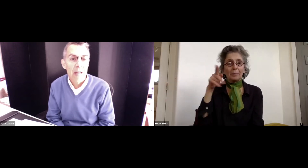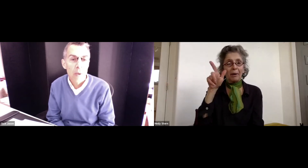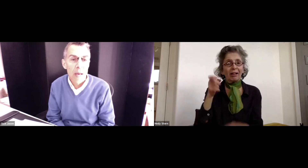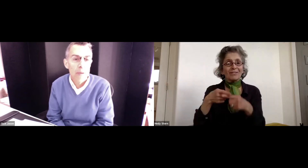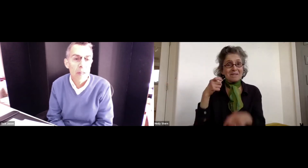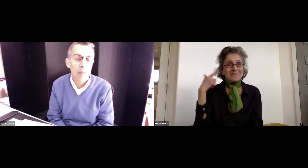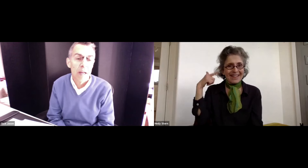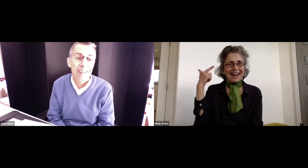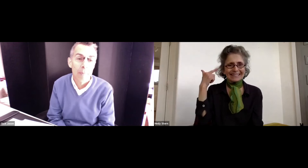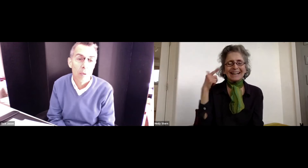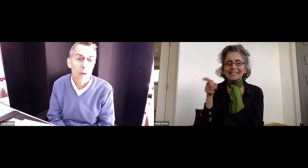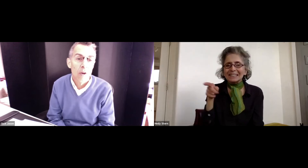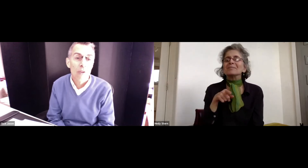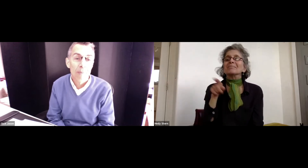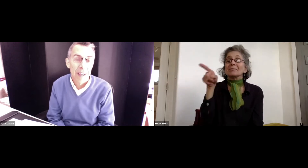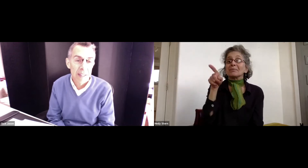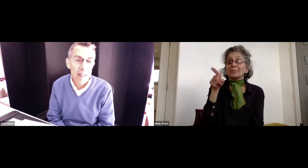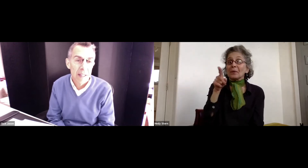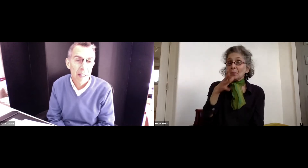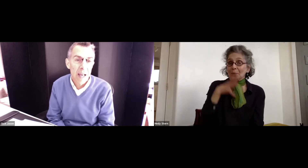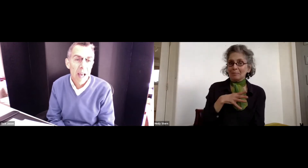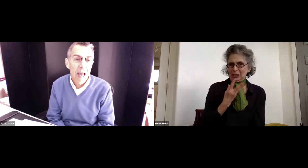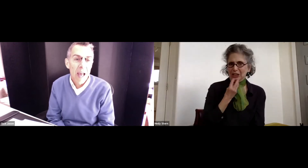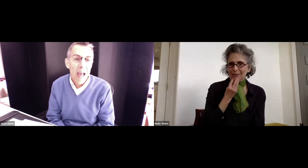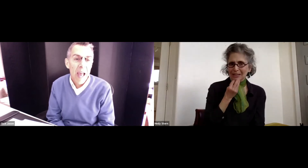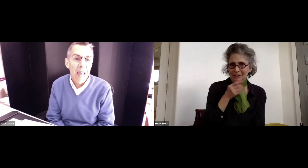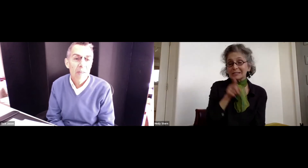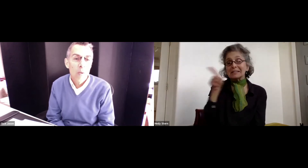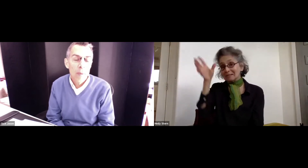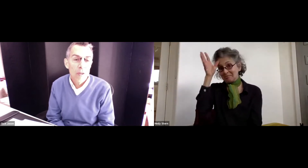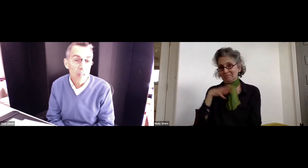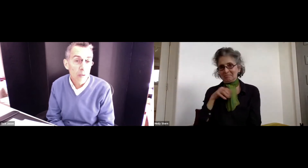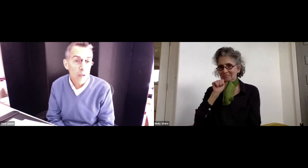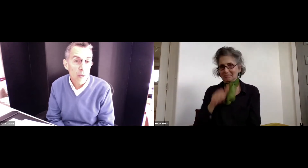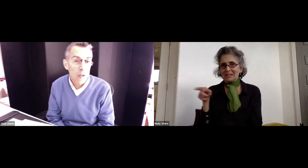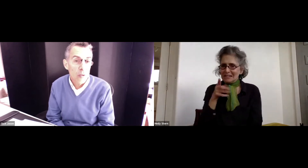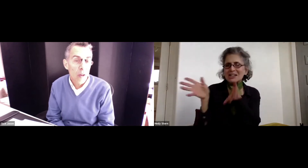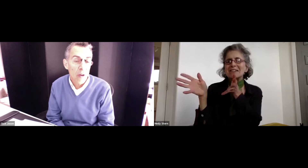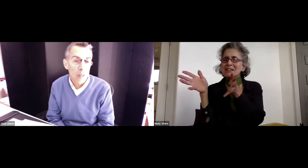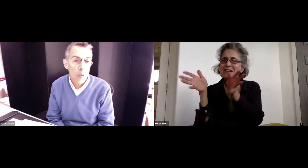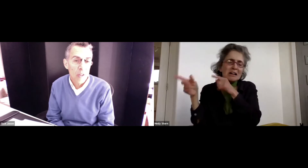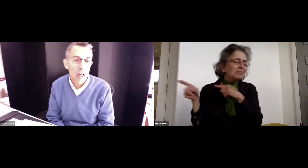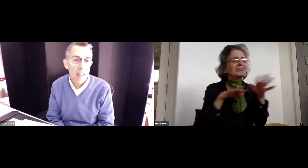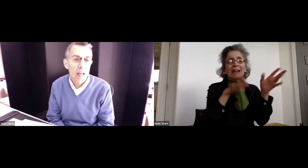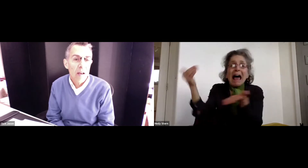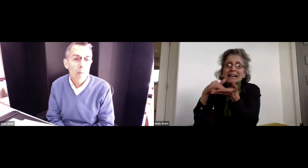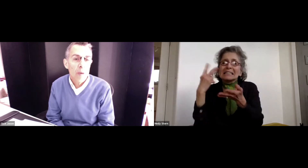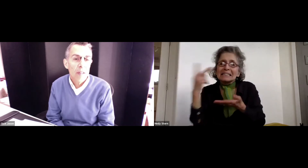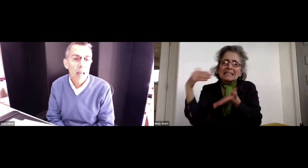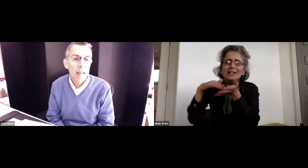happened that she met a couple from London. And the woman herself was Jewish while her husband was not. But they